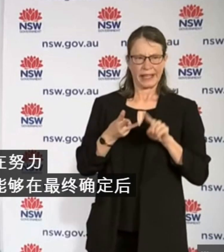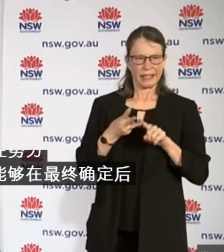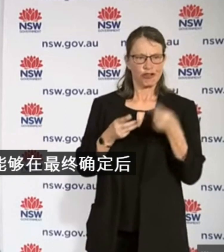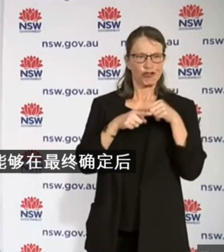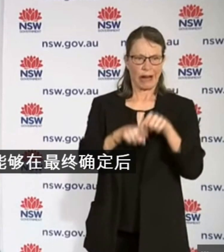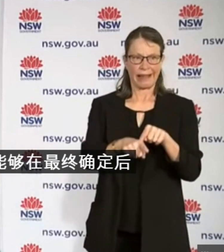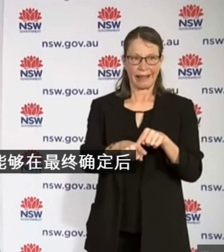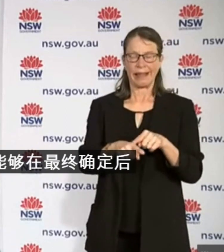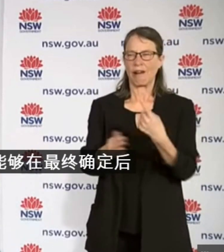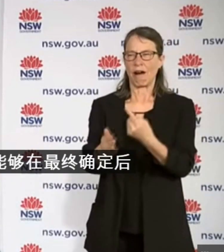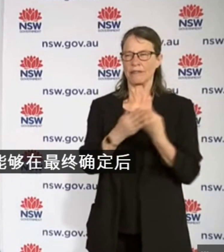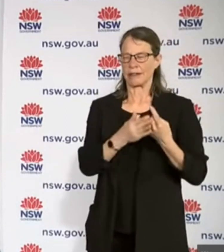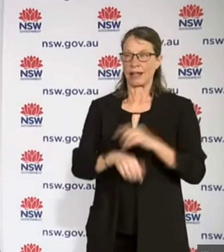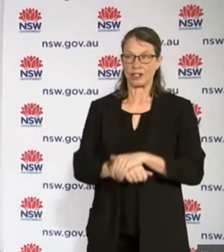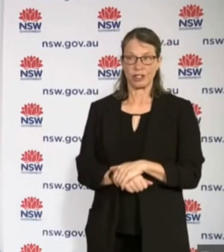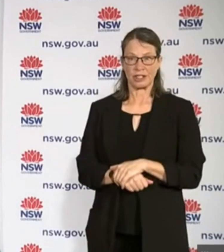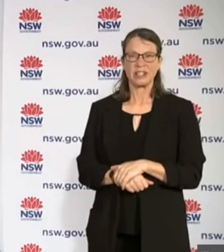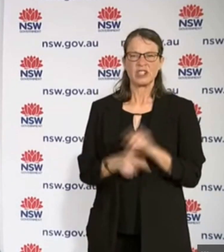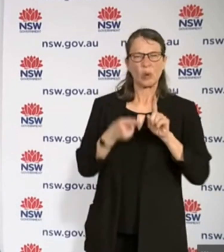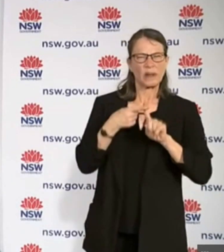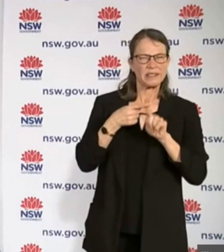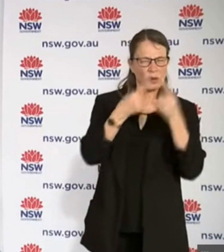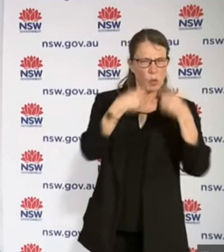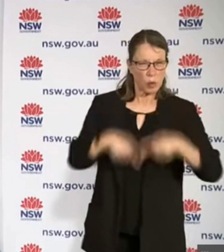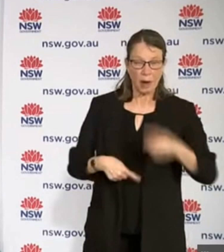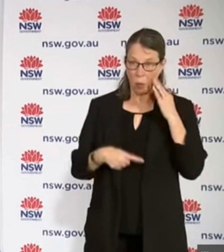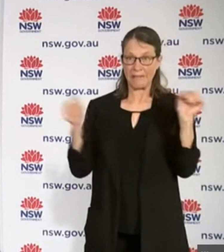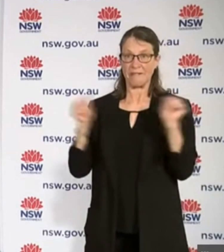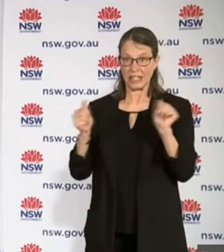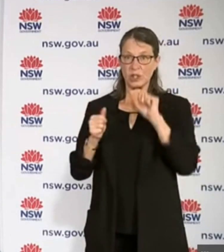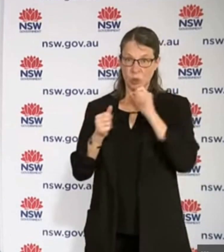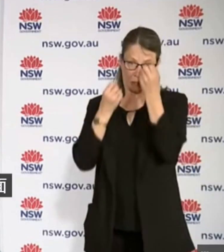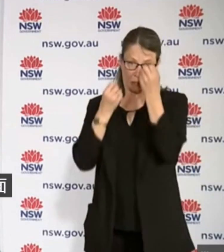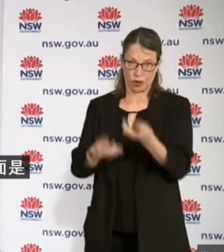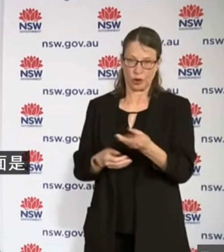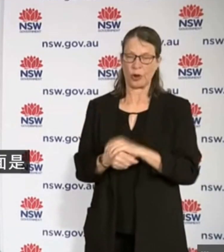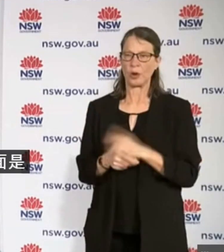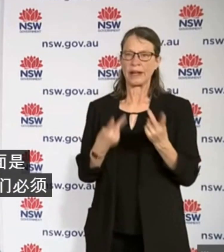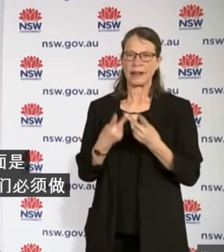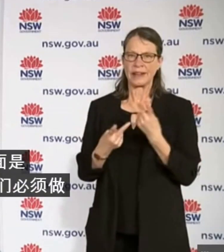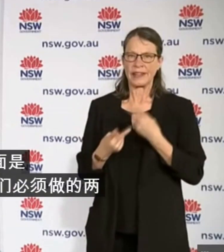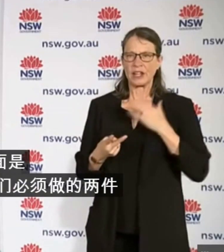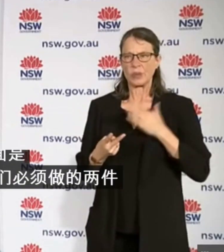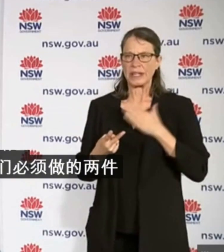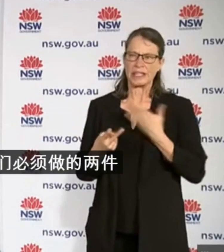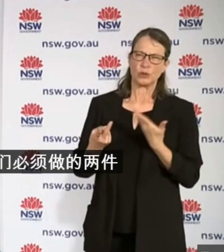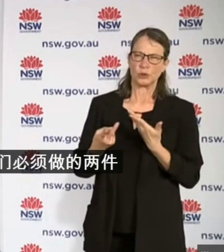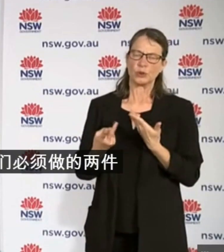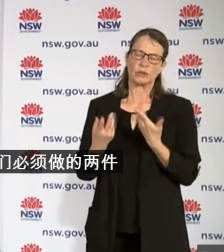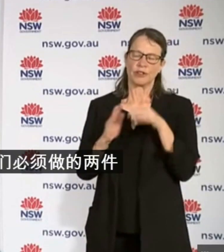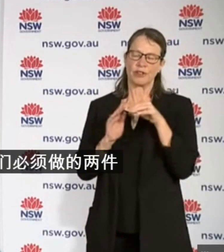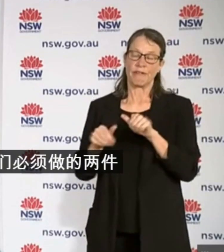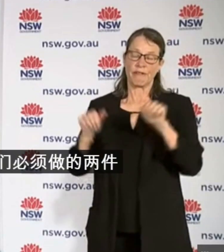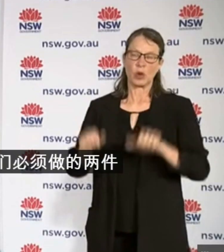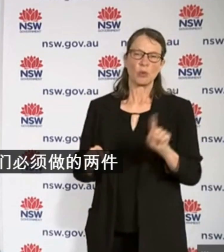hope to be able to convey that to the community as soon as that's finalised. And the other aspect which we'll confirm is the compliance regime. So they're the two outstanding things